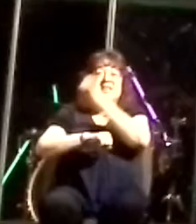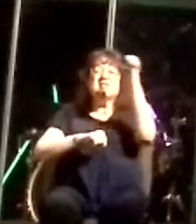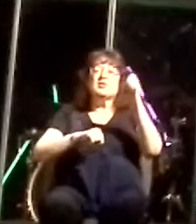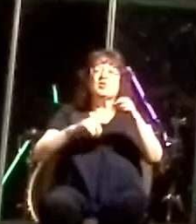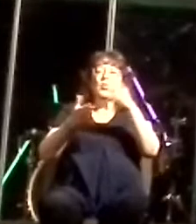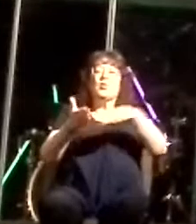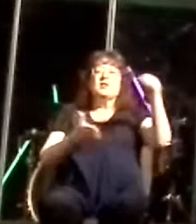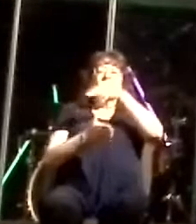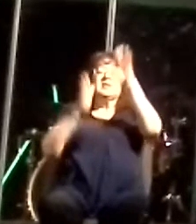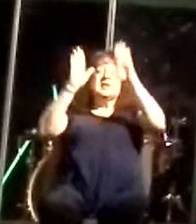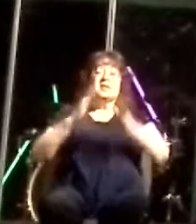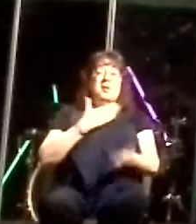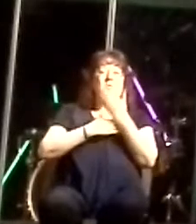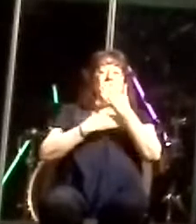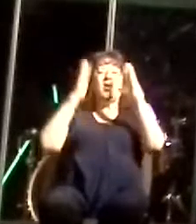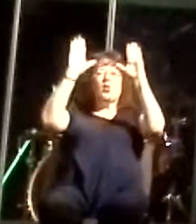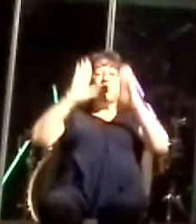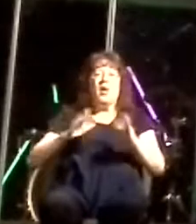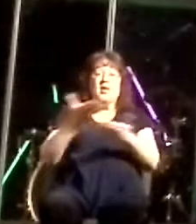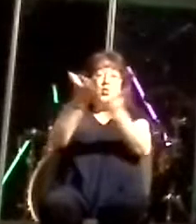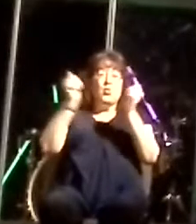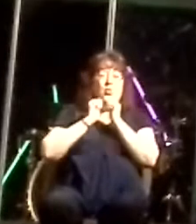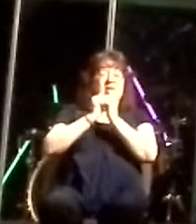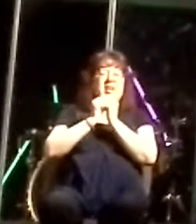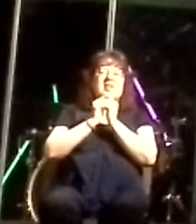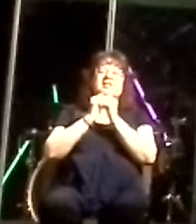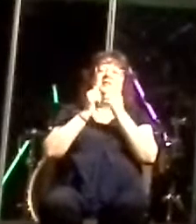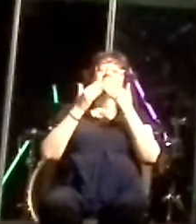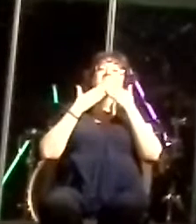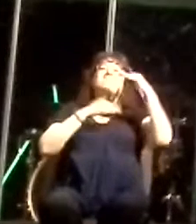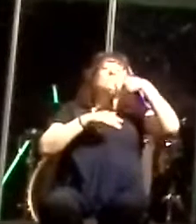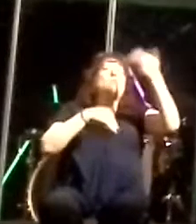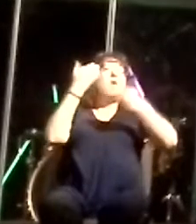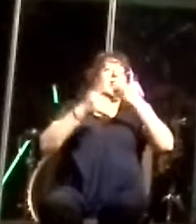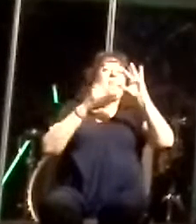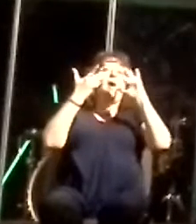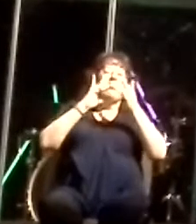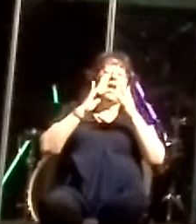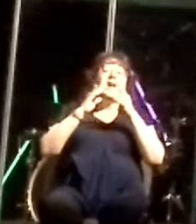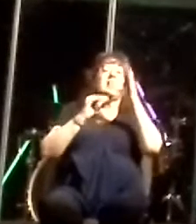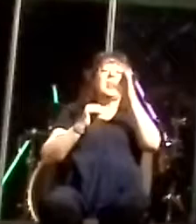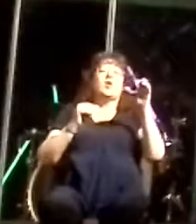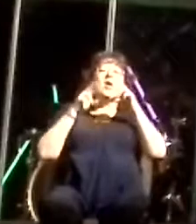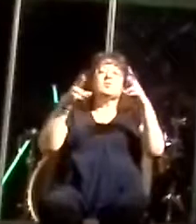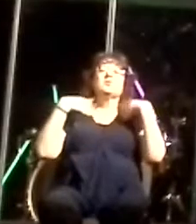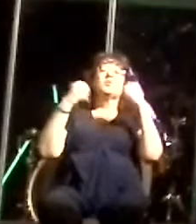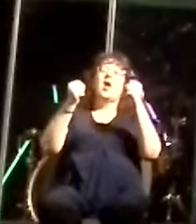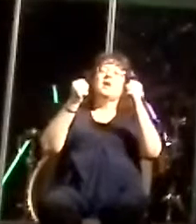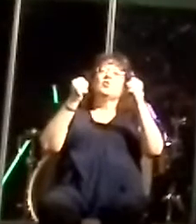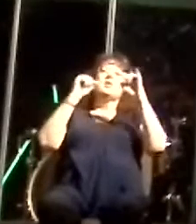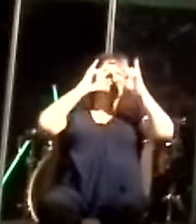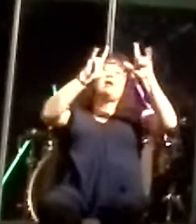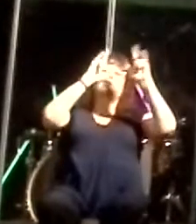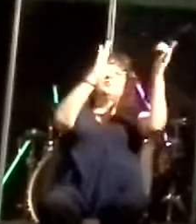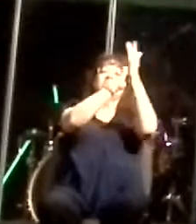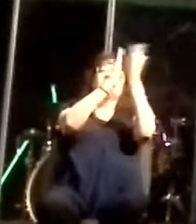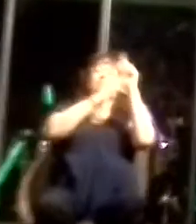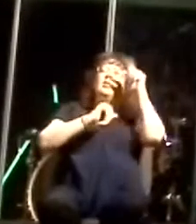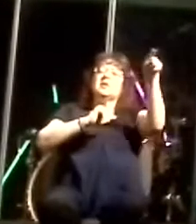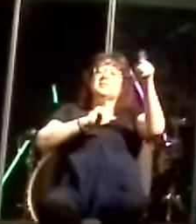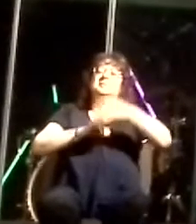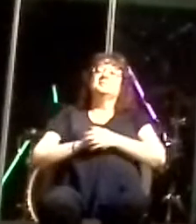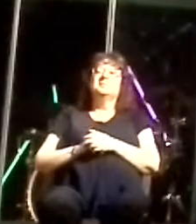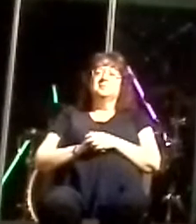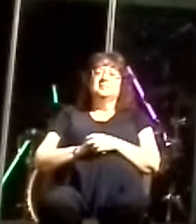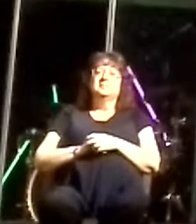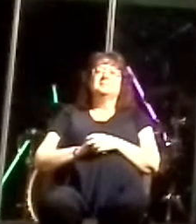Resurrection Sunday morning. Great to have you with us. Welcome everybody online. And Crossroads Recovery, we love you guys. Give Crossroads a good hand this